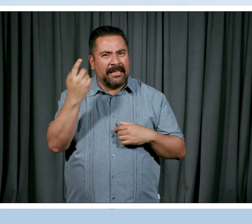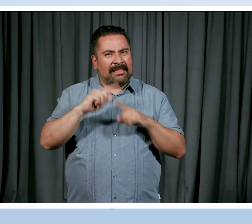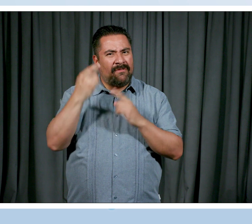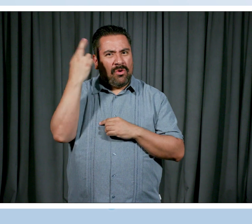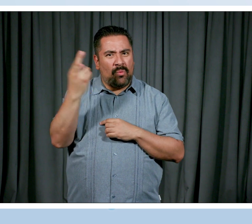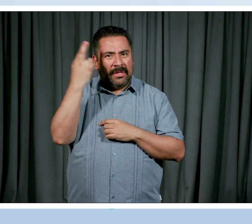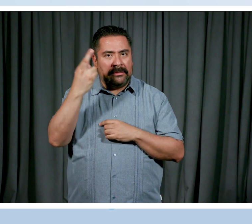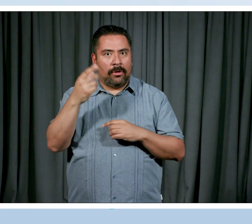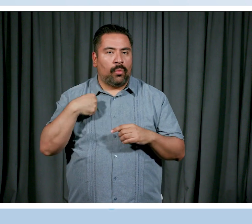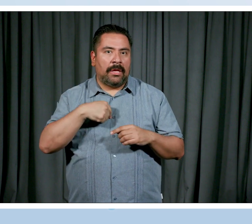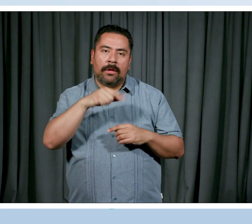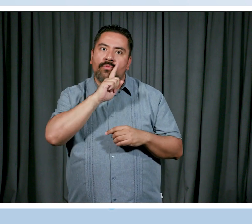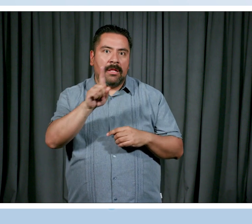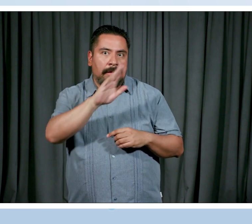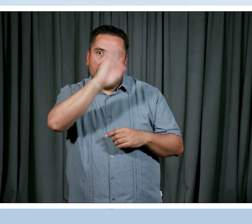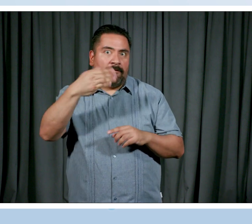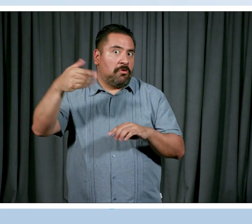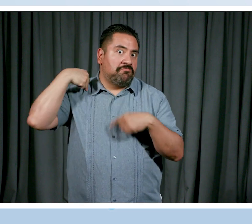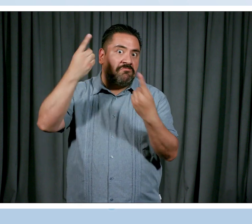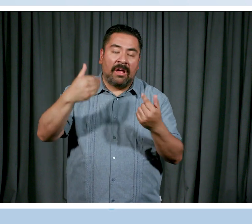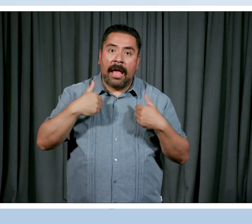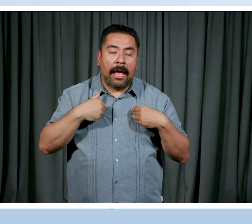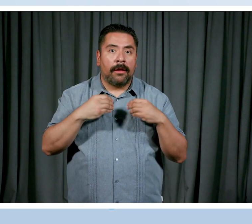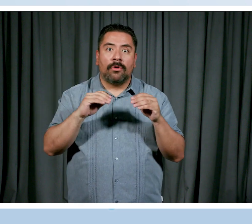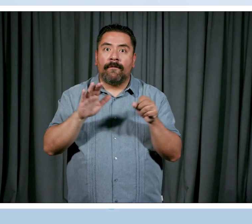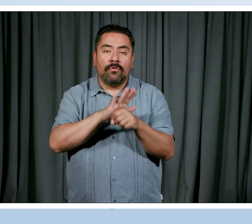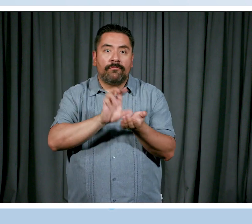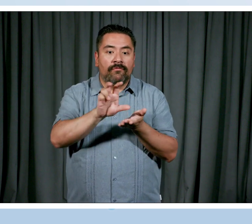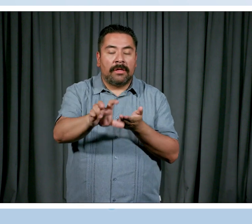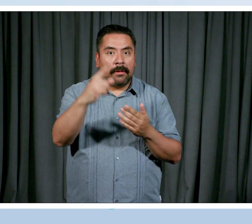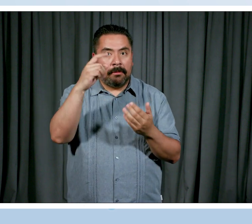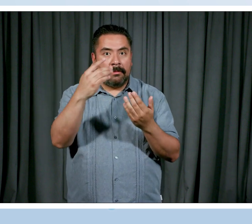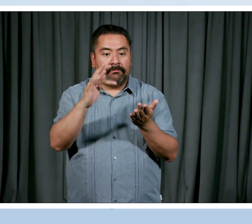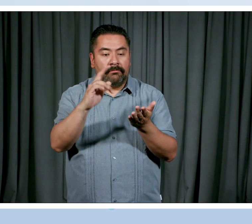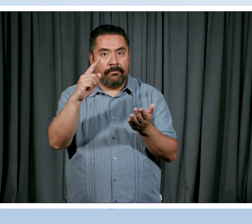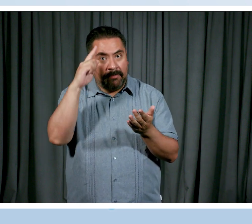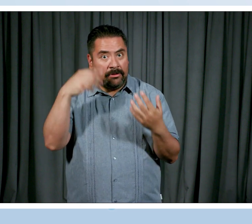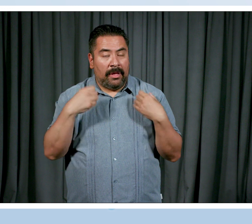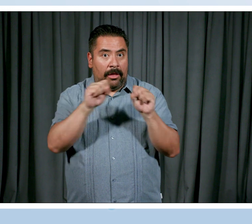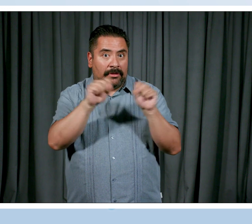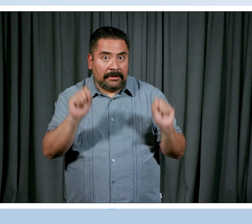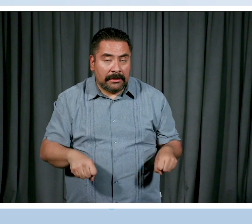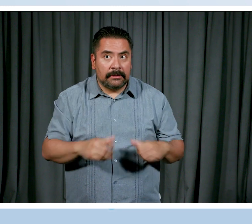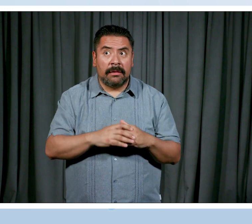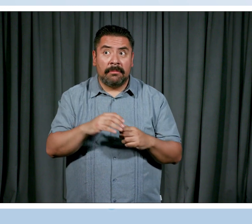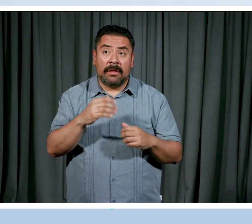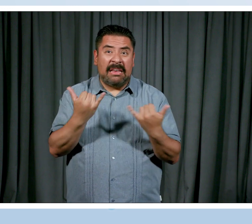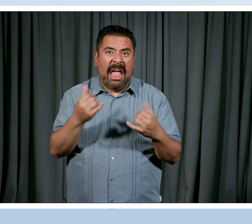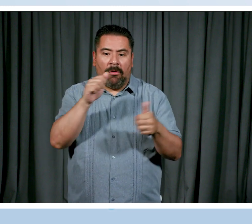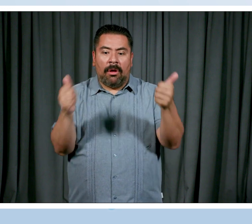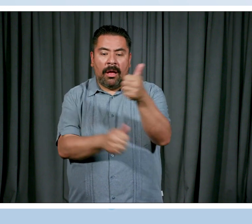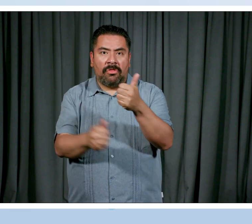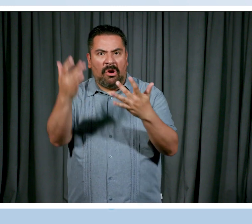think that we've never had a fully funded mental health system. We have medicalized mental health, which in one hand isn't wrong. I mean, mental health is